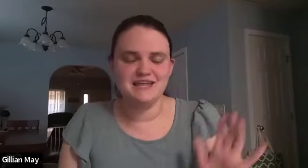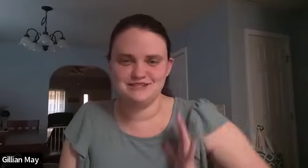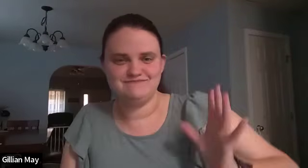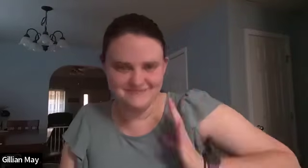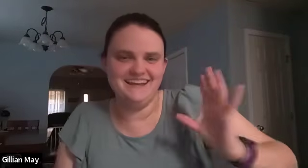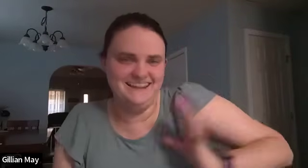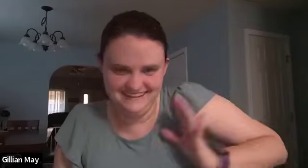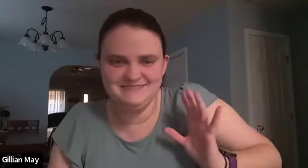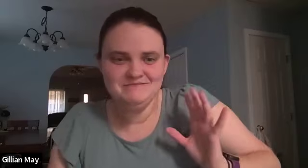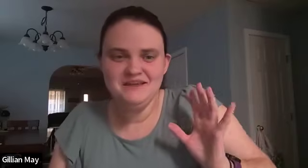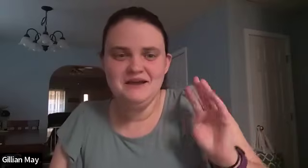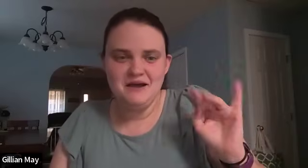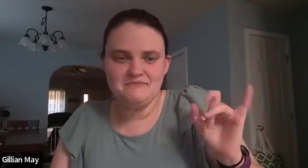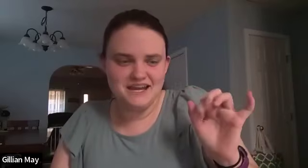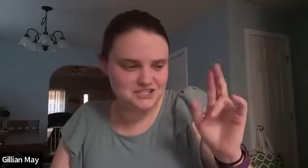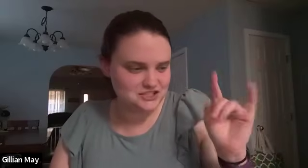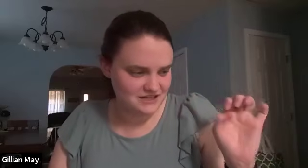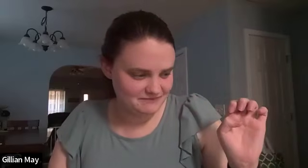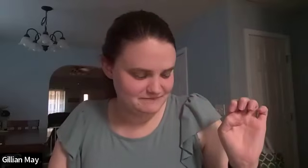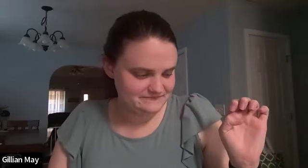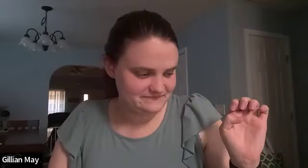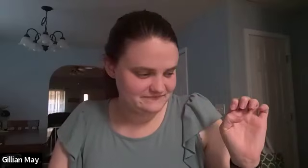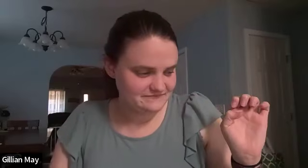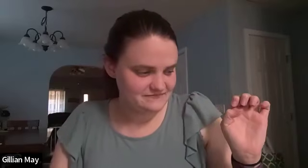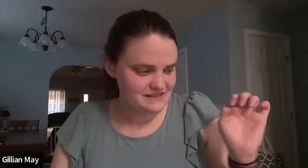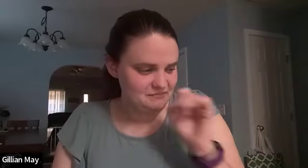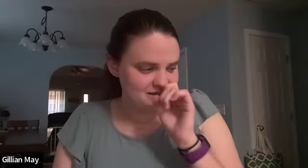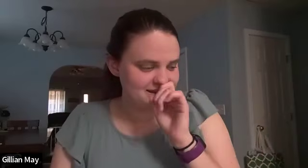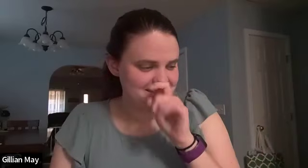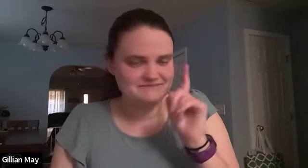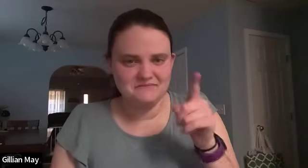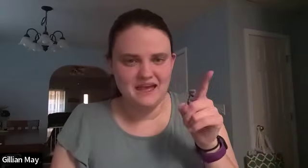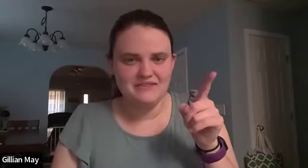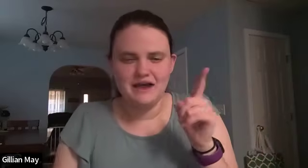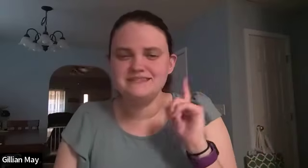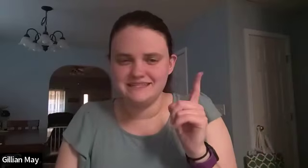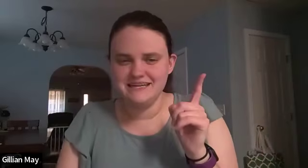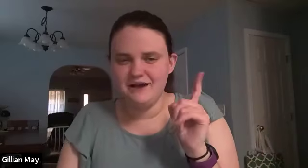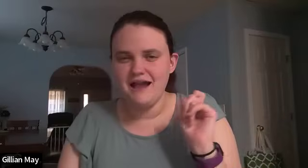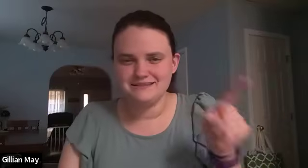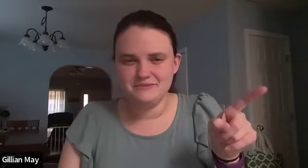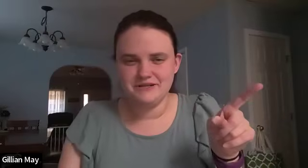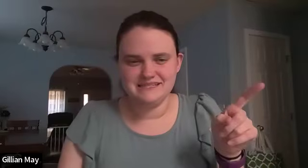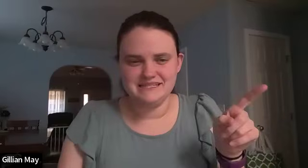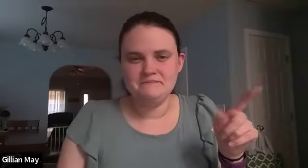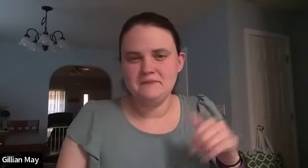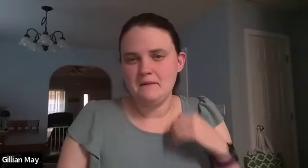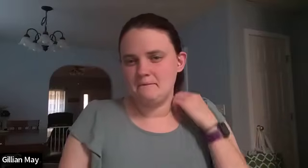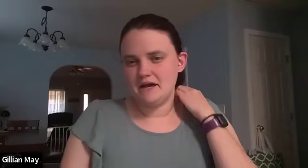that's a magistrate. Because I'll ask someone and see,